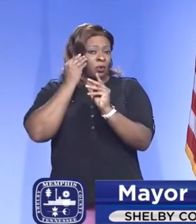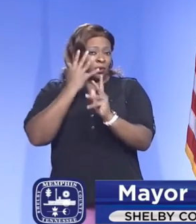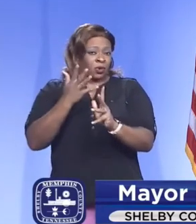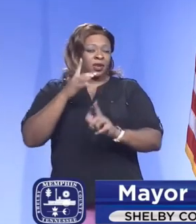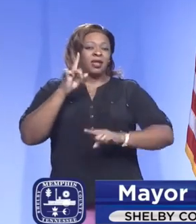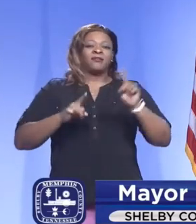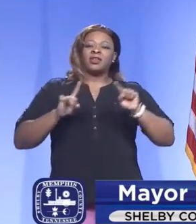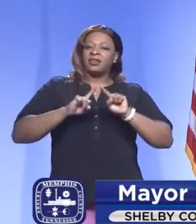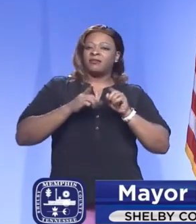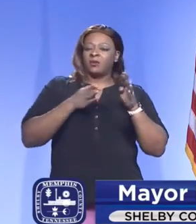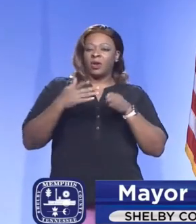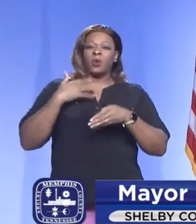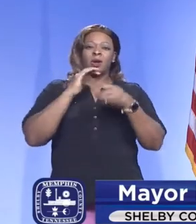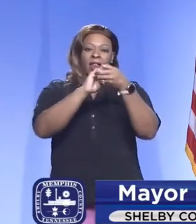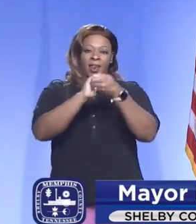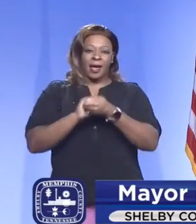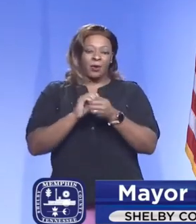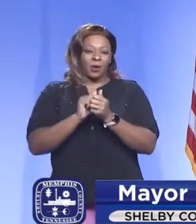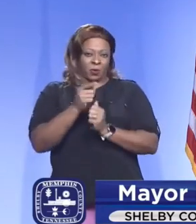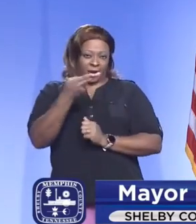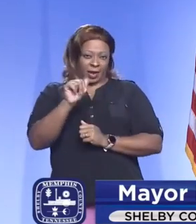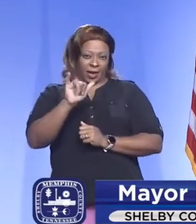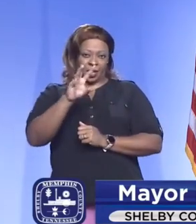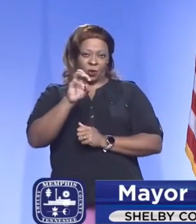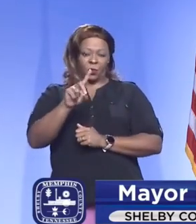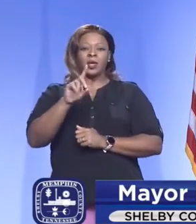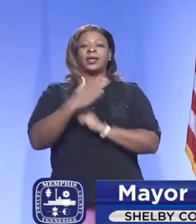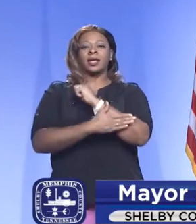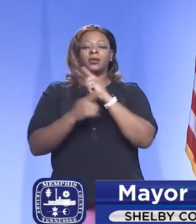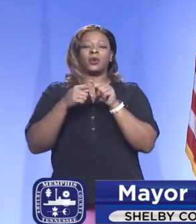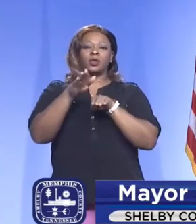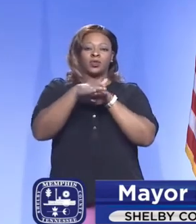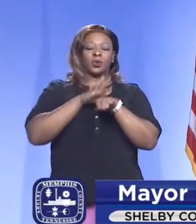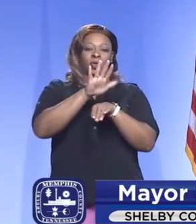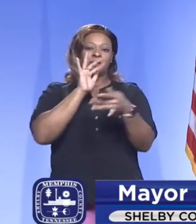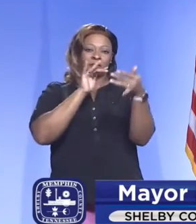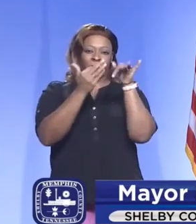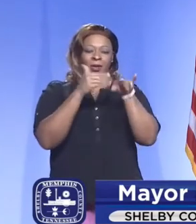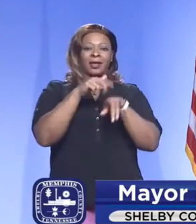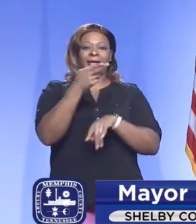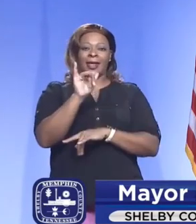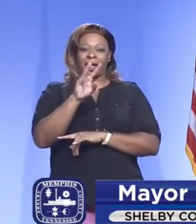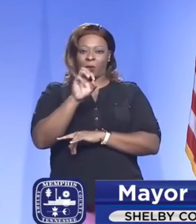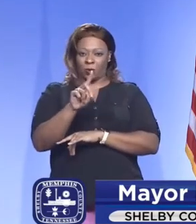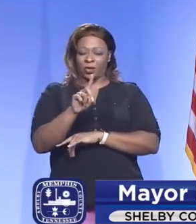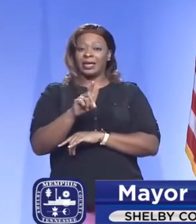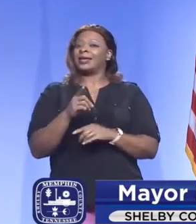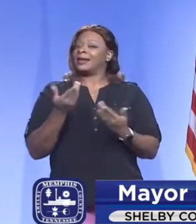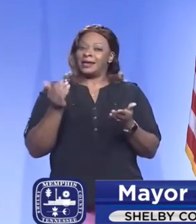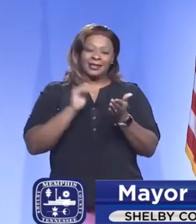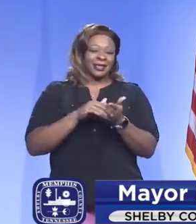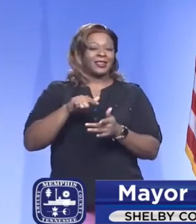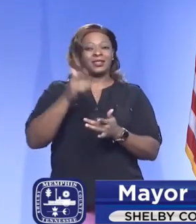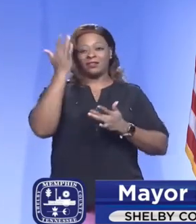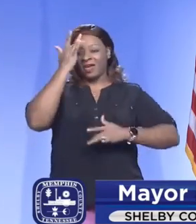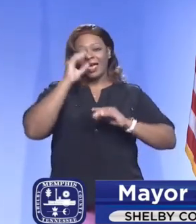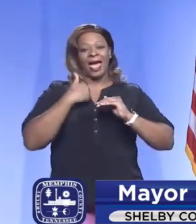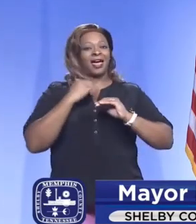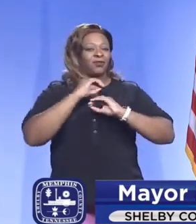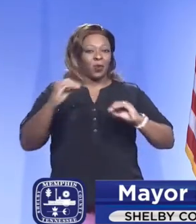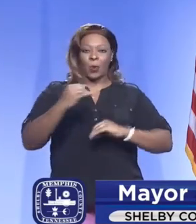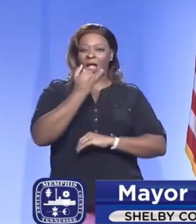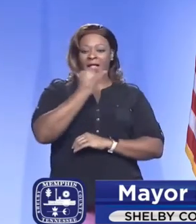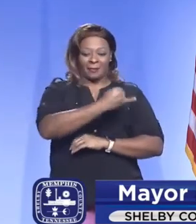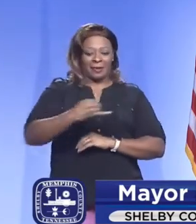various ways that we will collaborate with Haywood County and try to slow the spread there. Suffice it to say again, this virus knows no